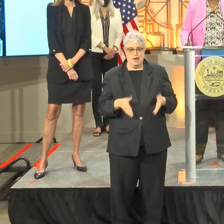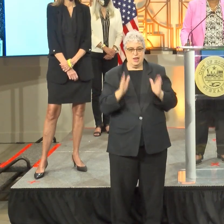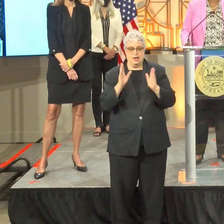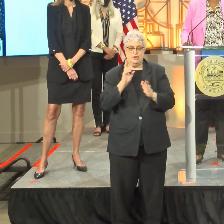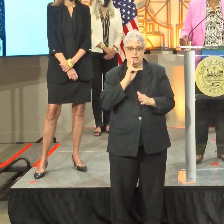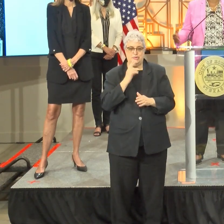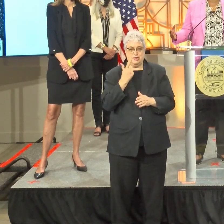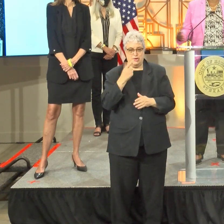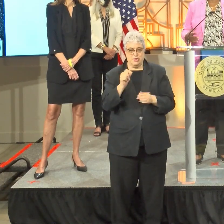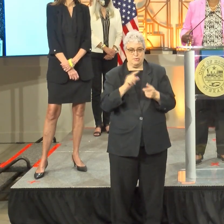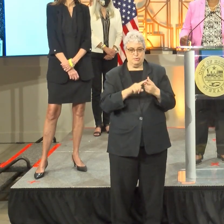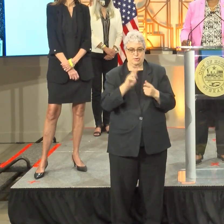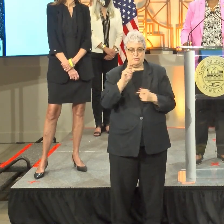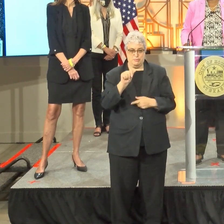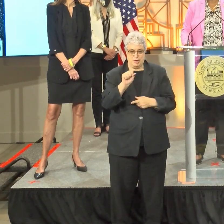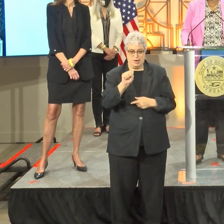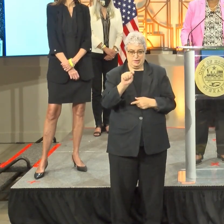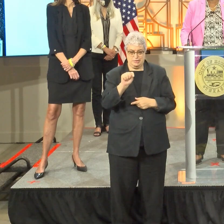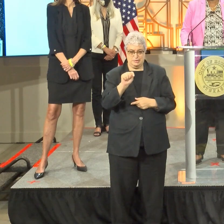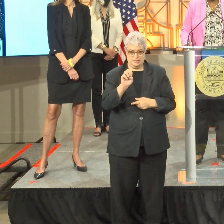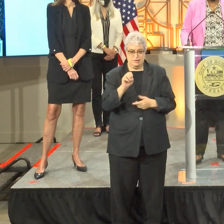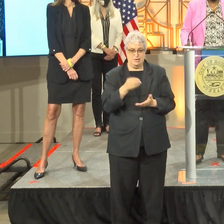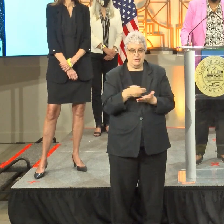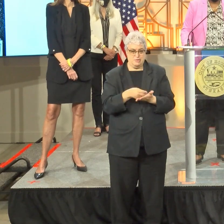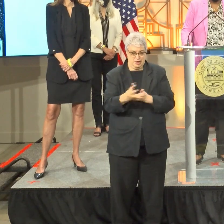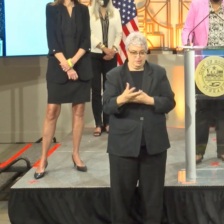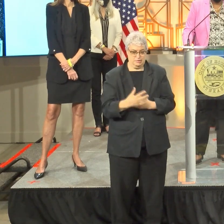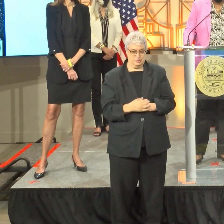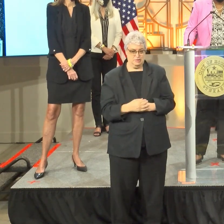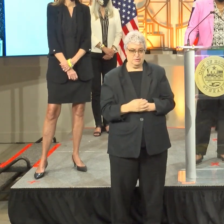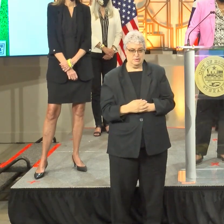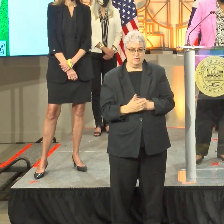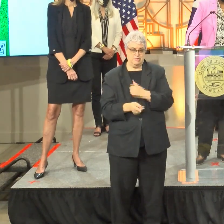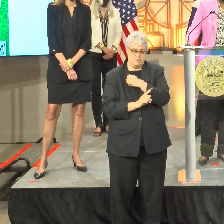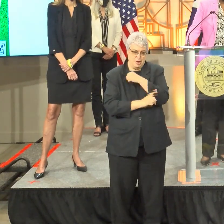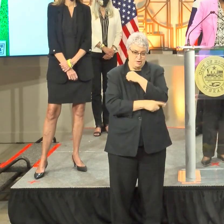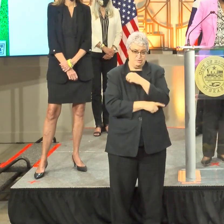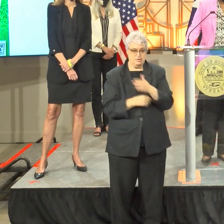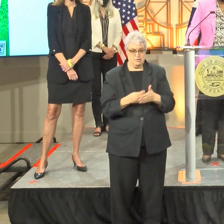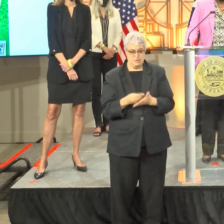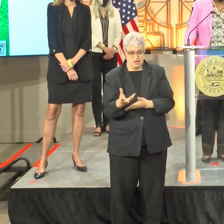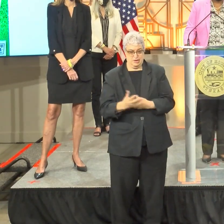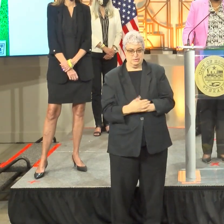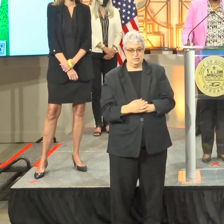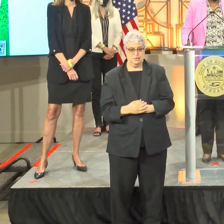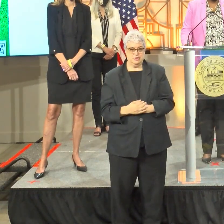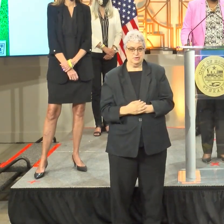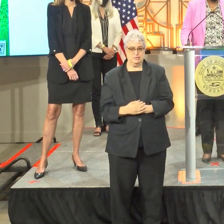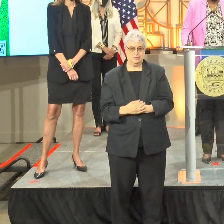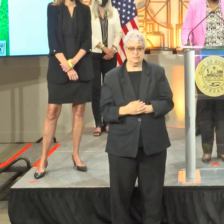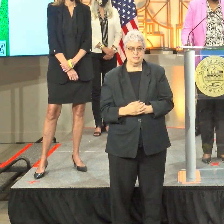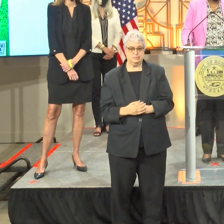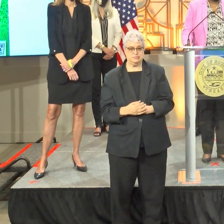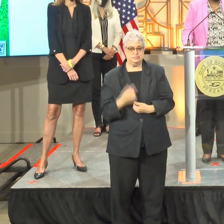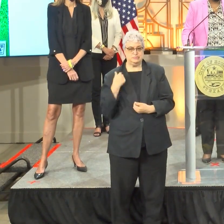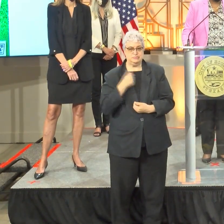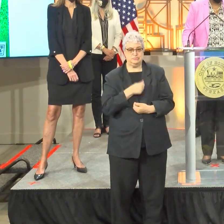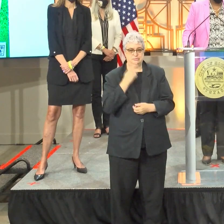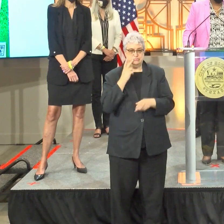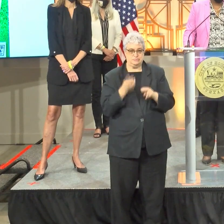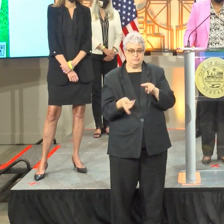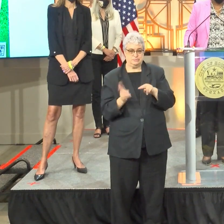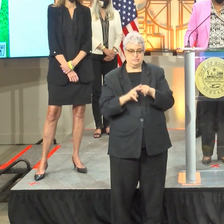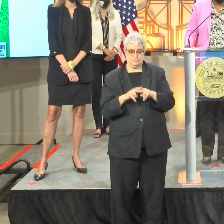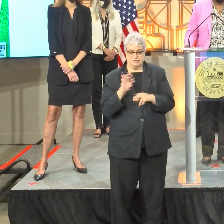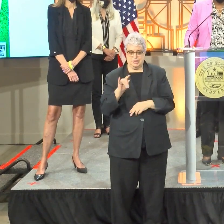go to waste. And I think we can all stand behind that comprehensive message. We have all noticed the significant increase in the amount of